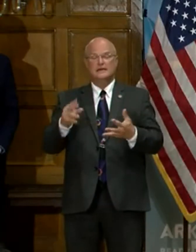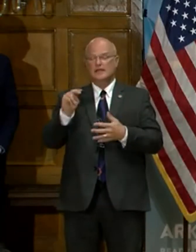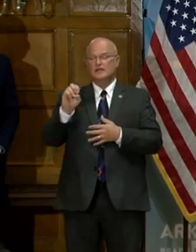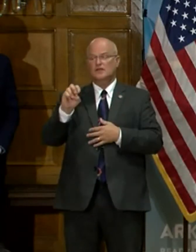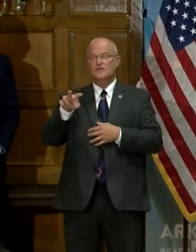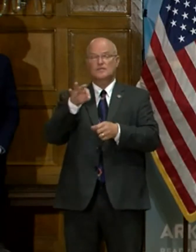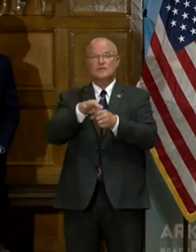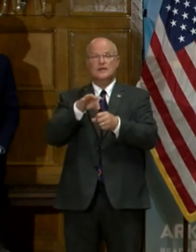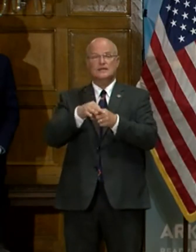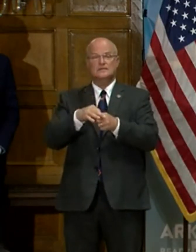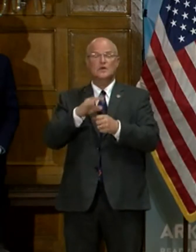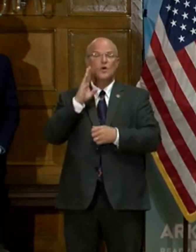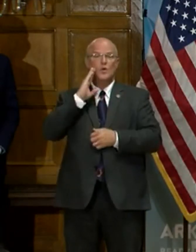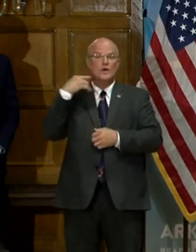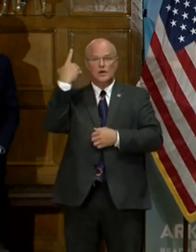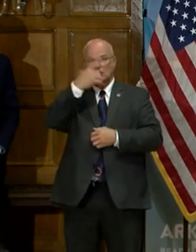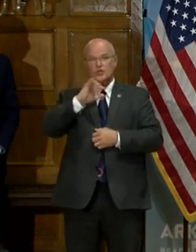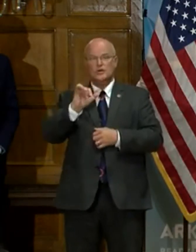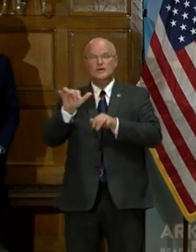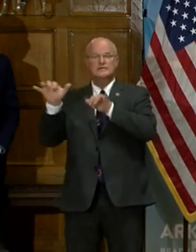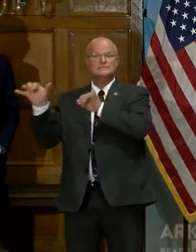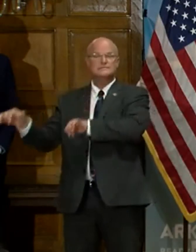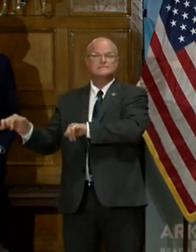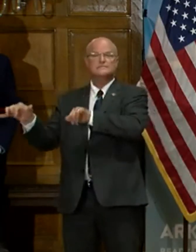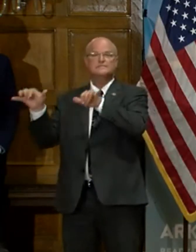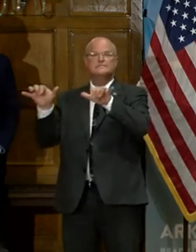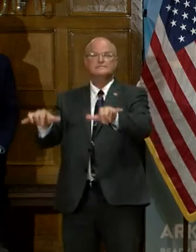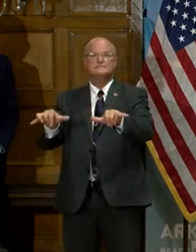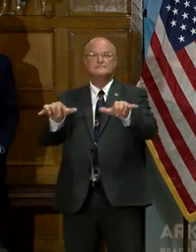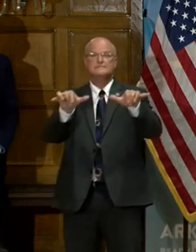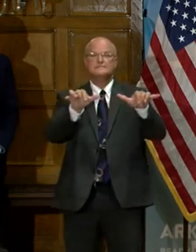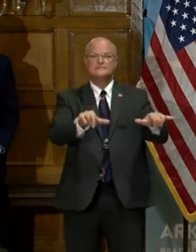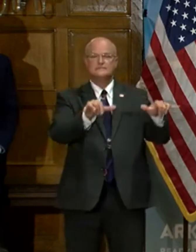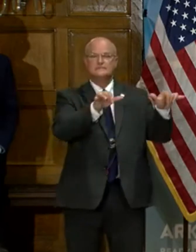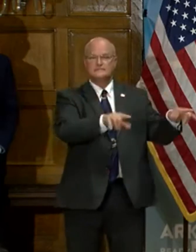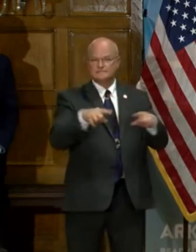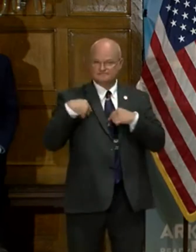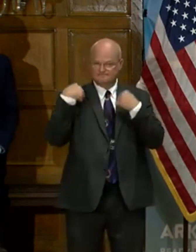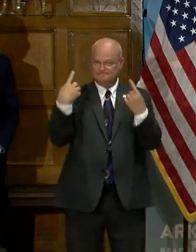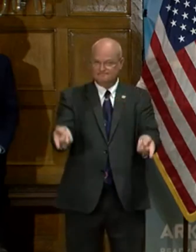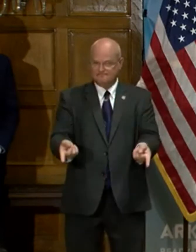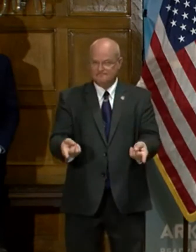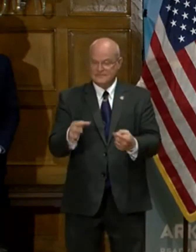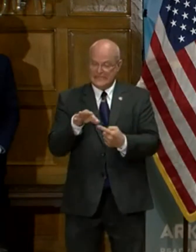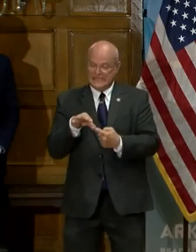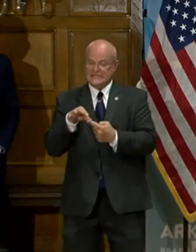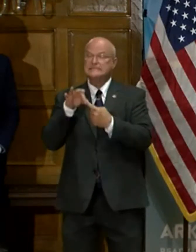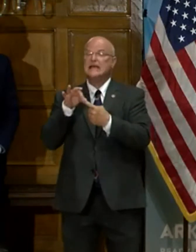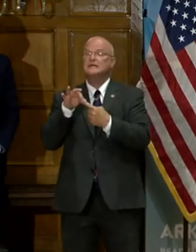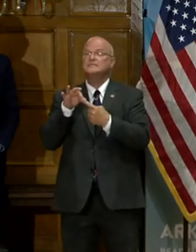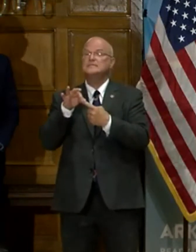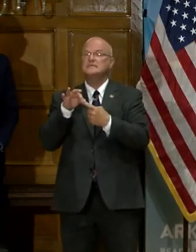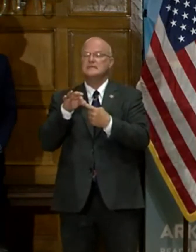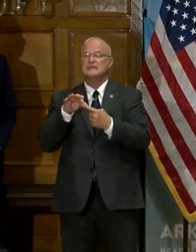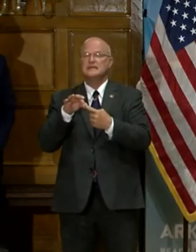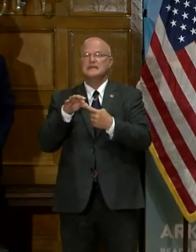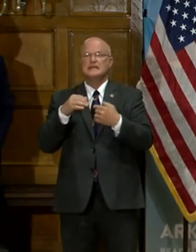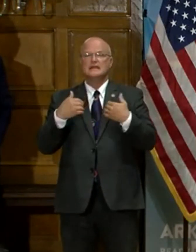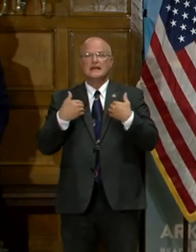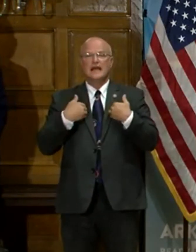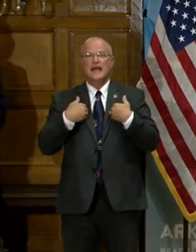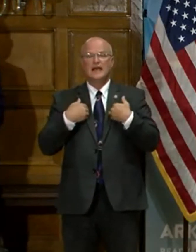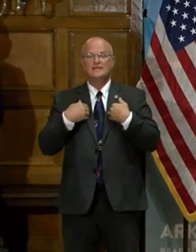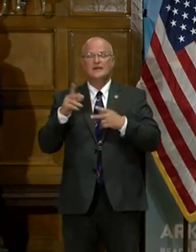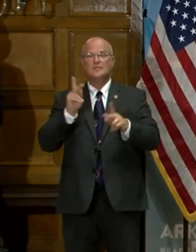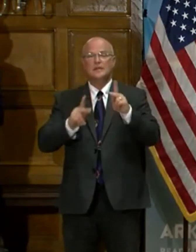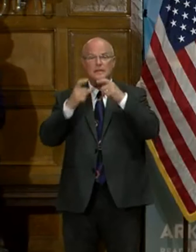look like all of the other elections in the past. With the exception, there will be